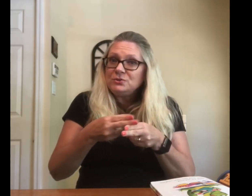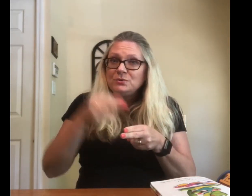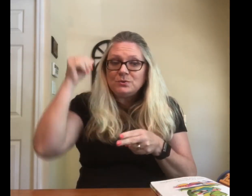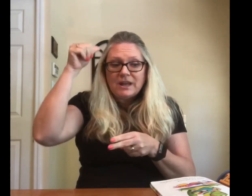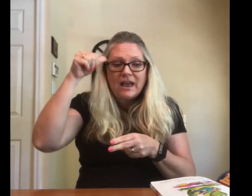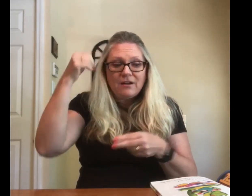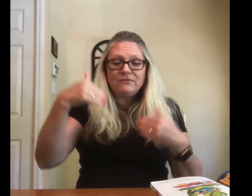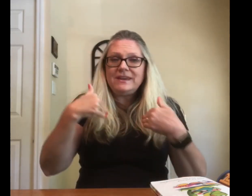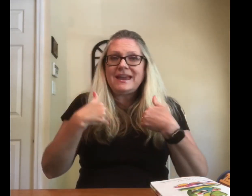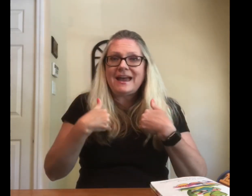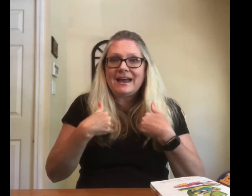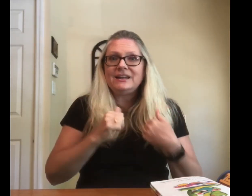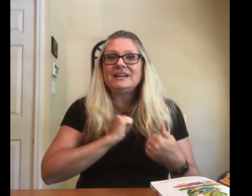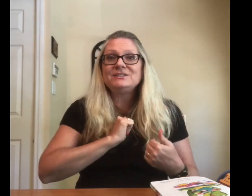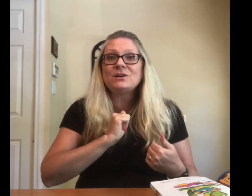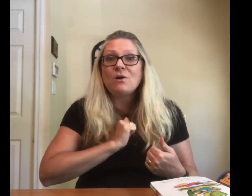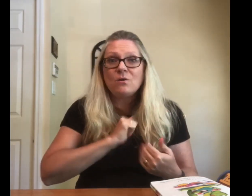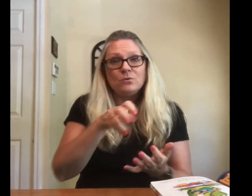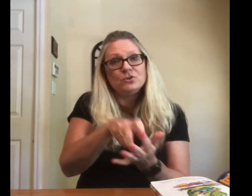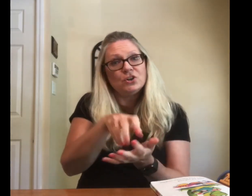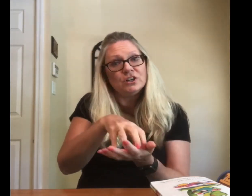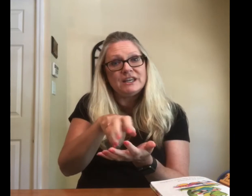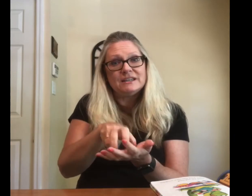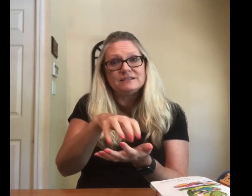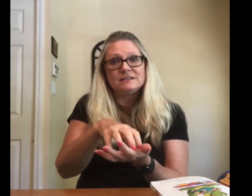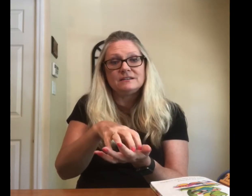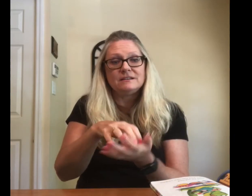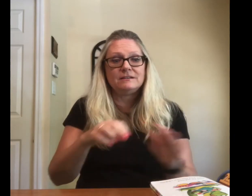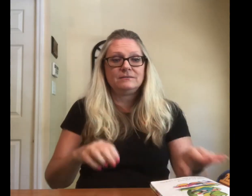Soon, Alfie had his own cookies.